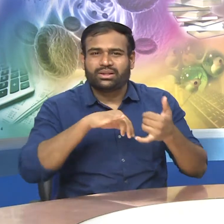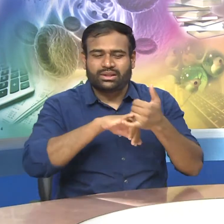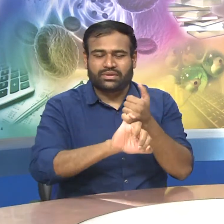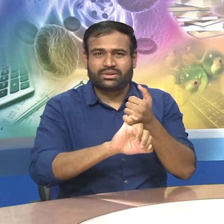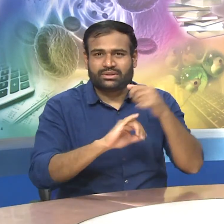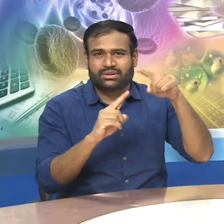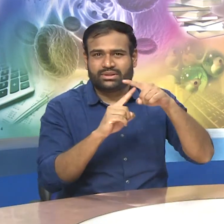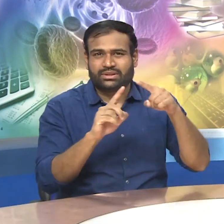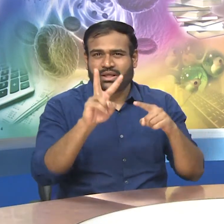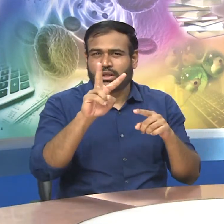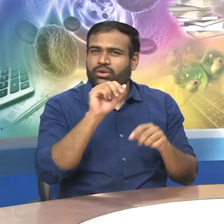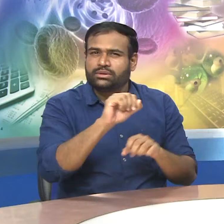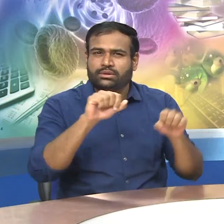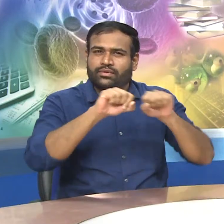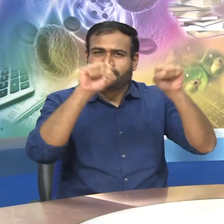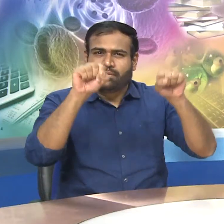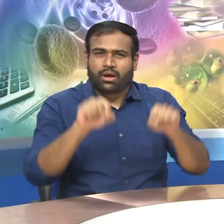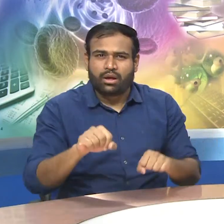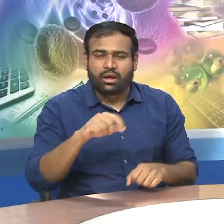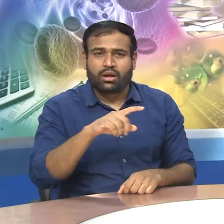Single transferable vote system.